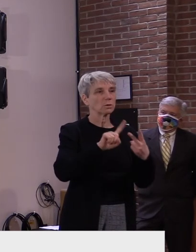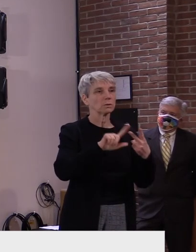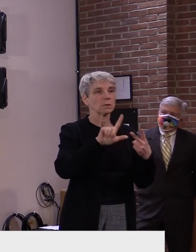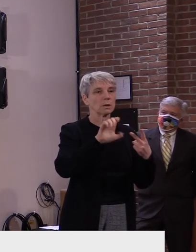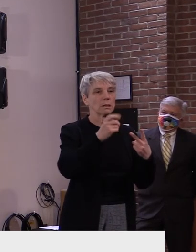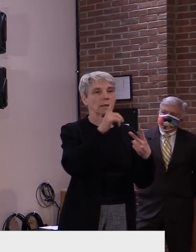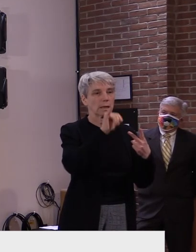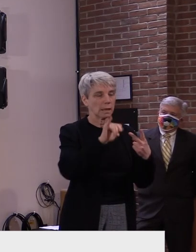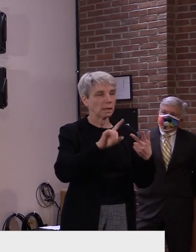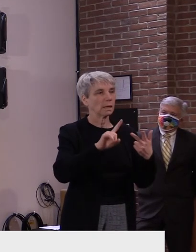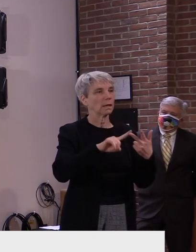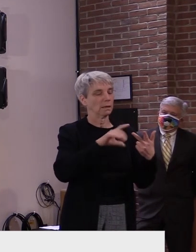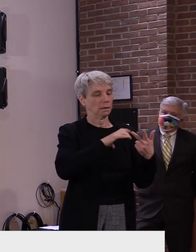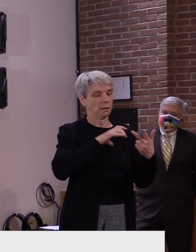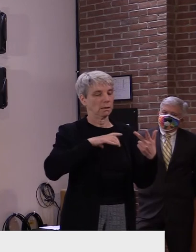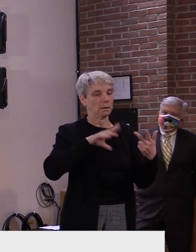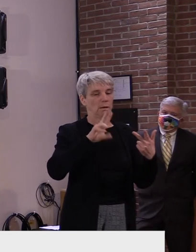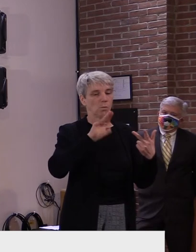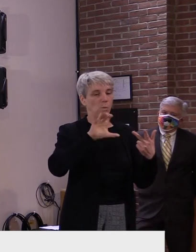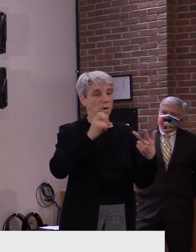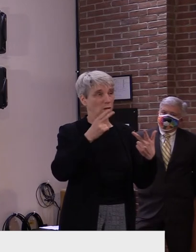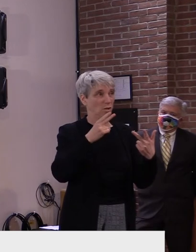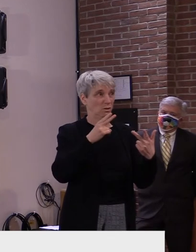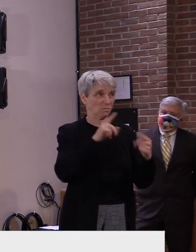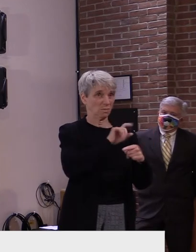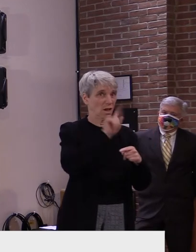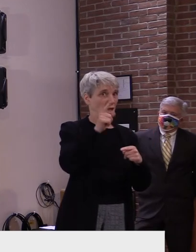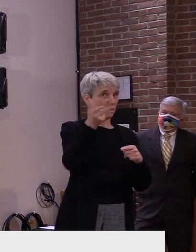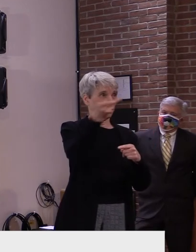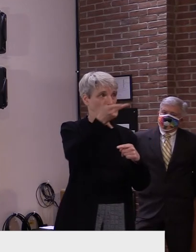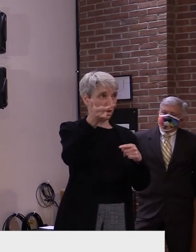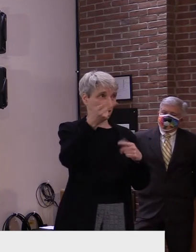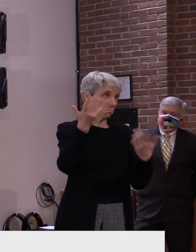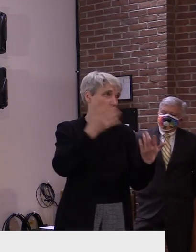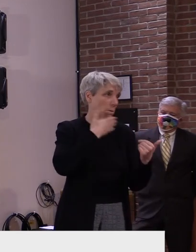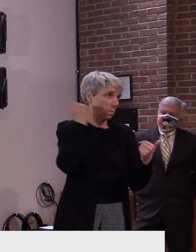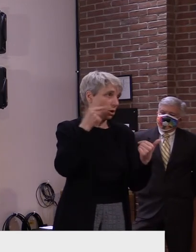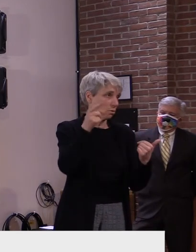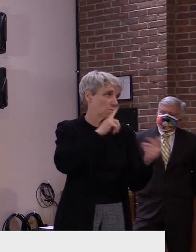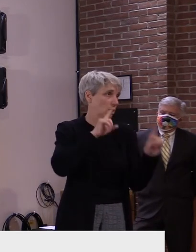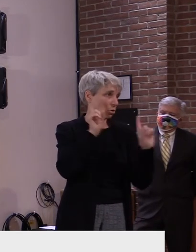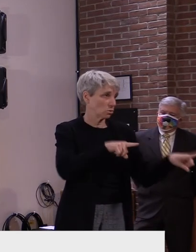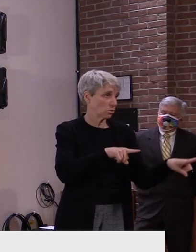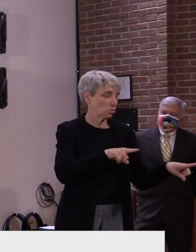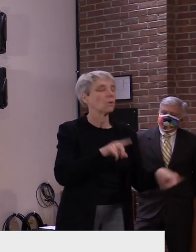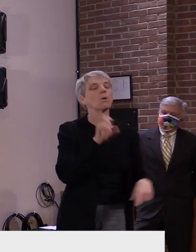okay thank you very much aaron vt digger